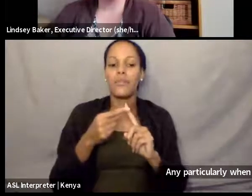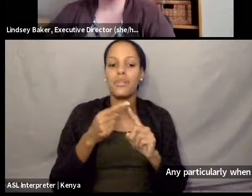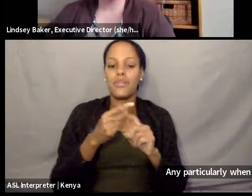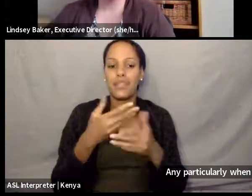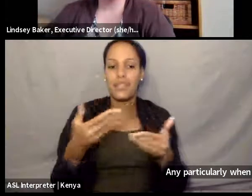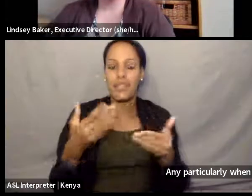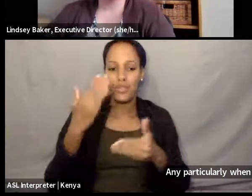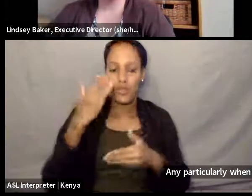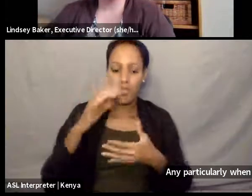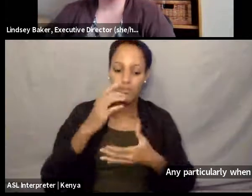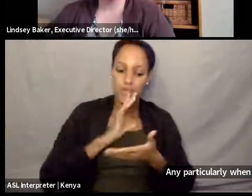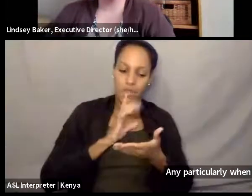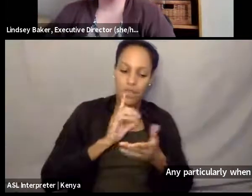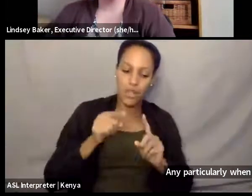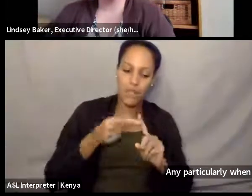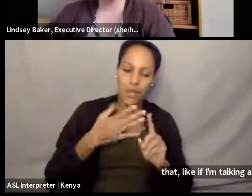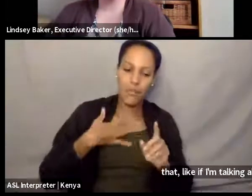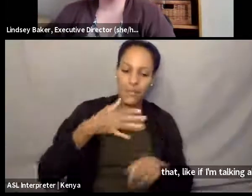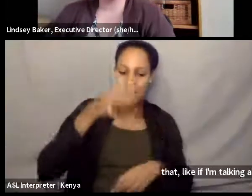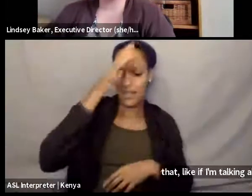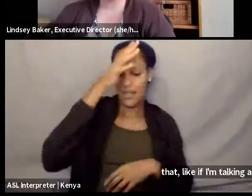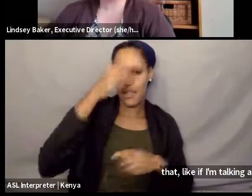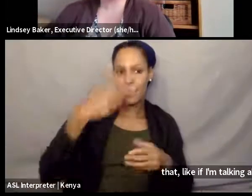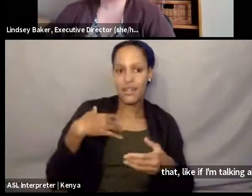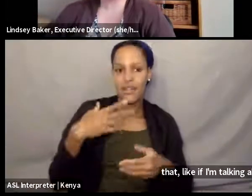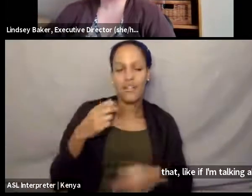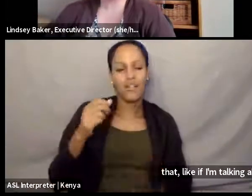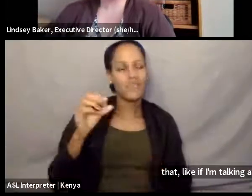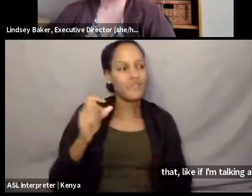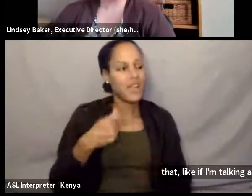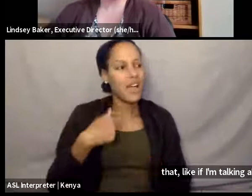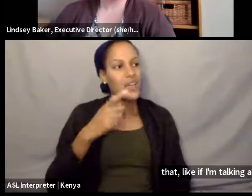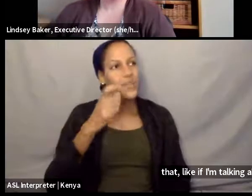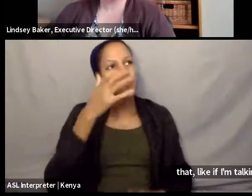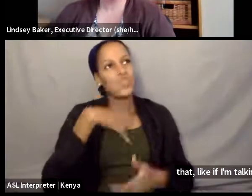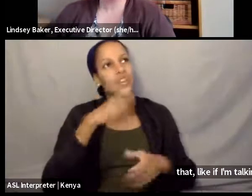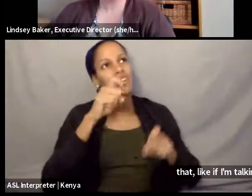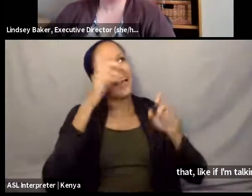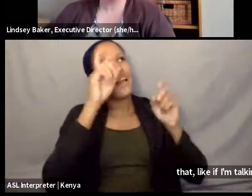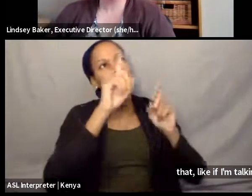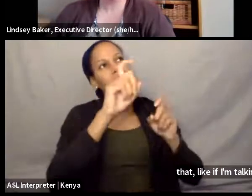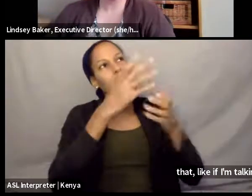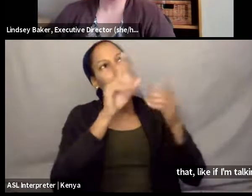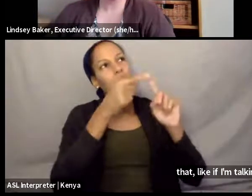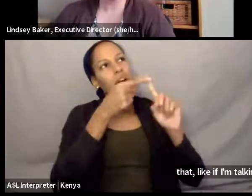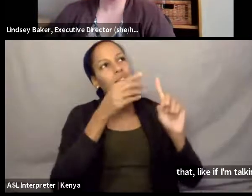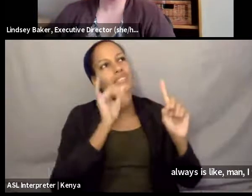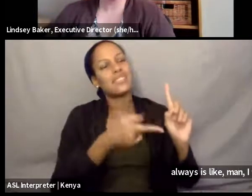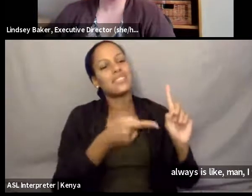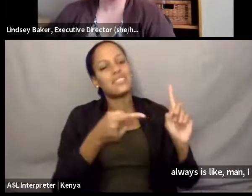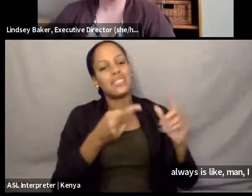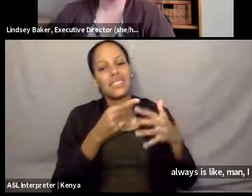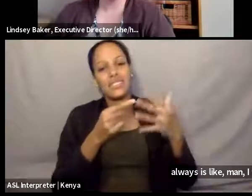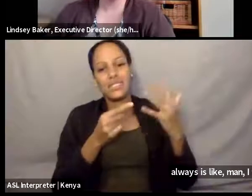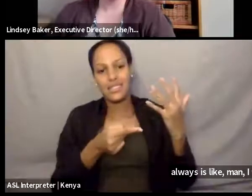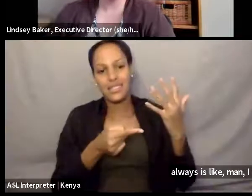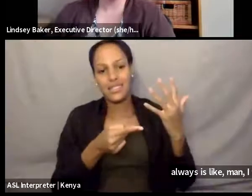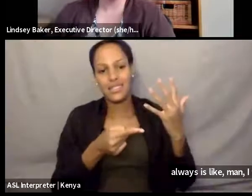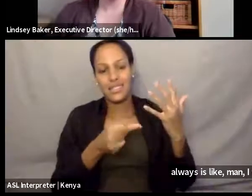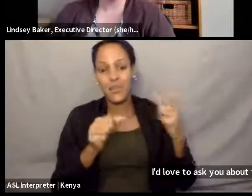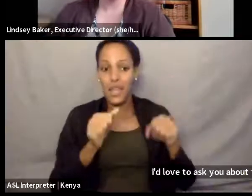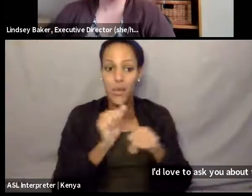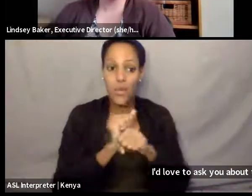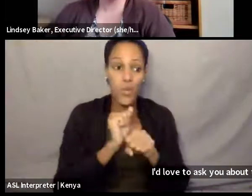like implied always is like, man, I would love to ask you about this. You know, mm-hmm. I'd love to ask you about this, you know, and we could work out a